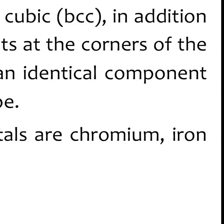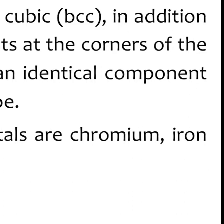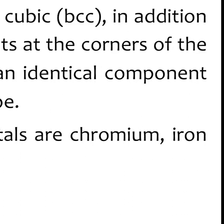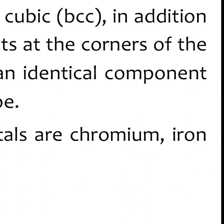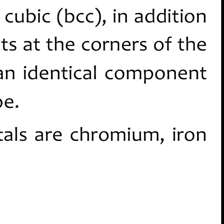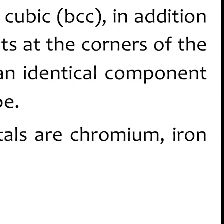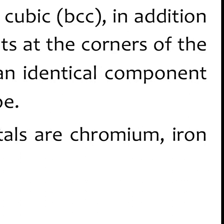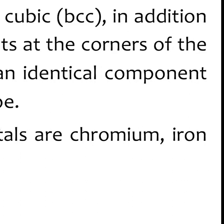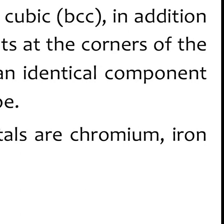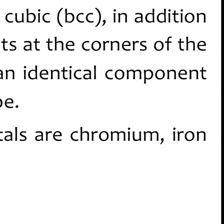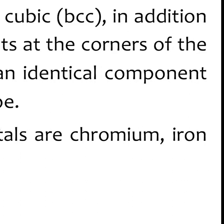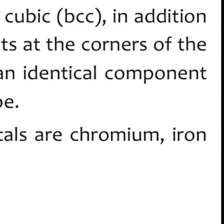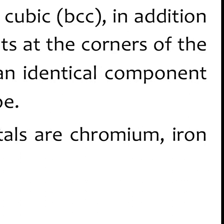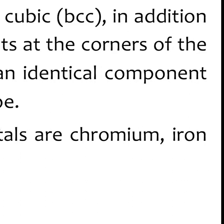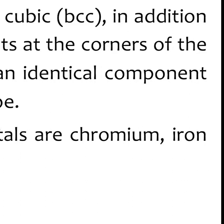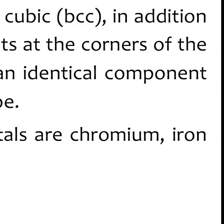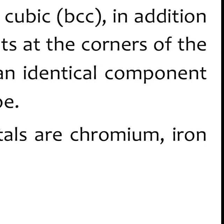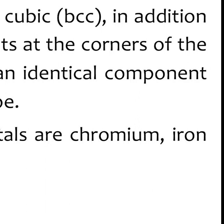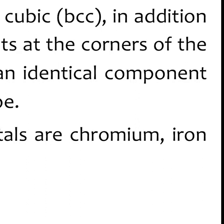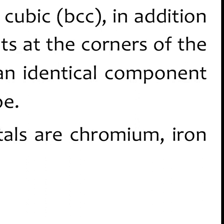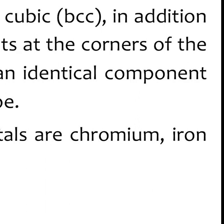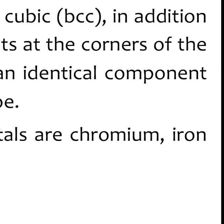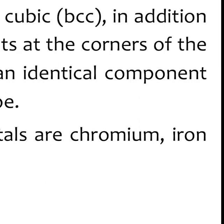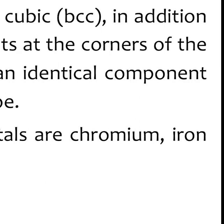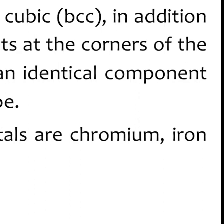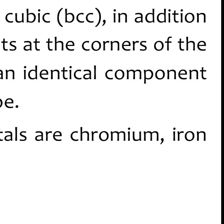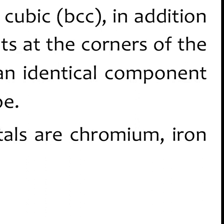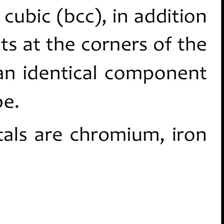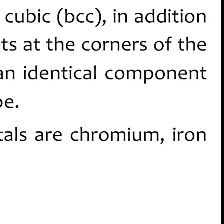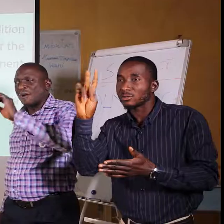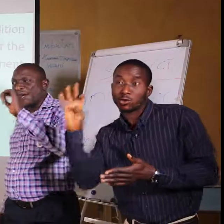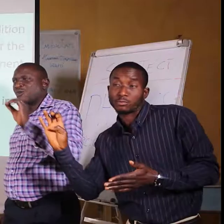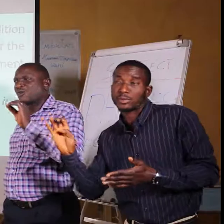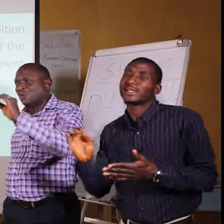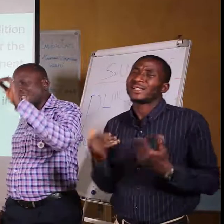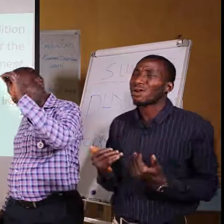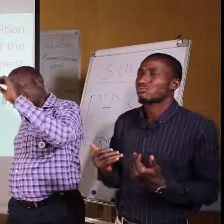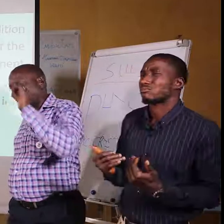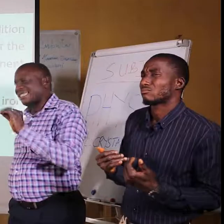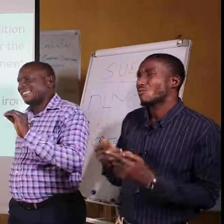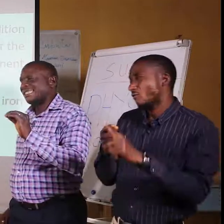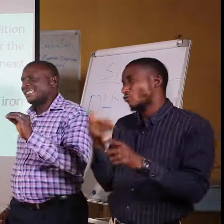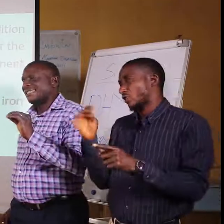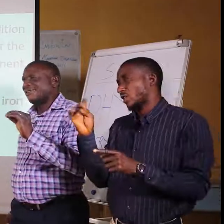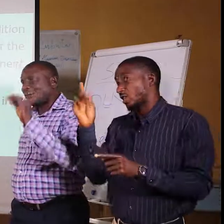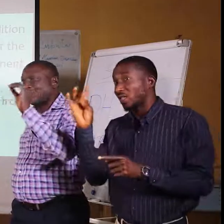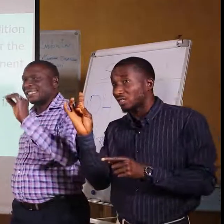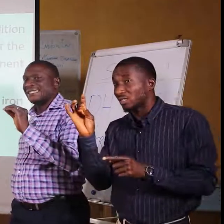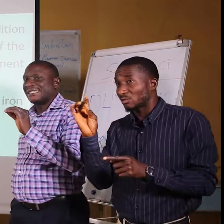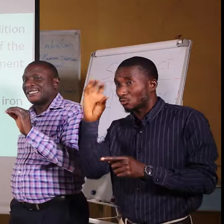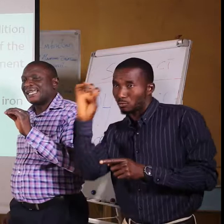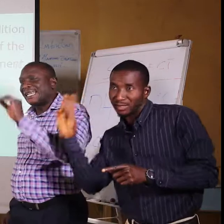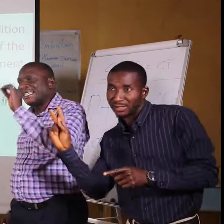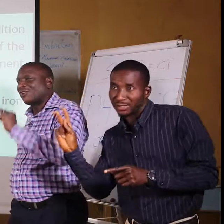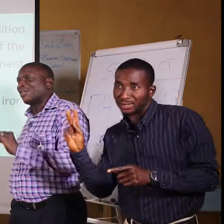component at the center of the cube. So apart from those 8